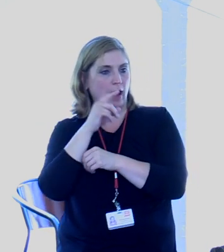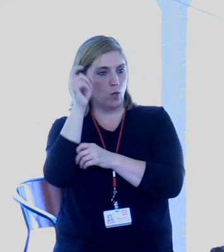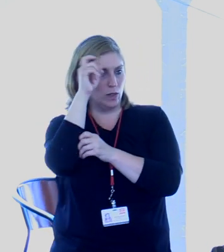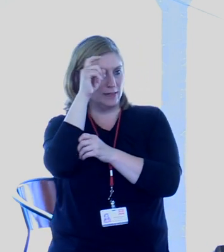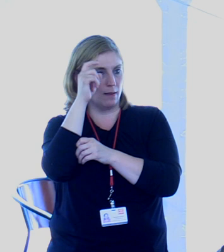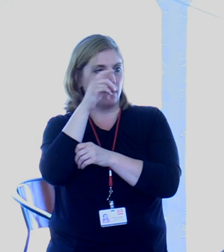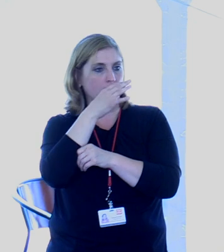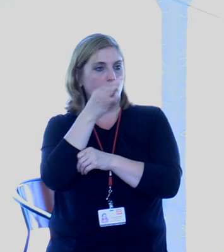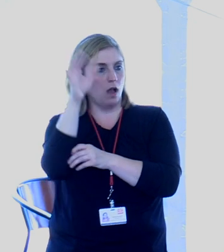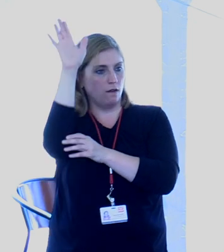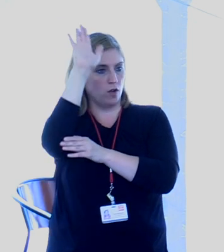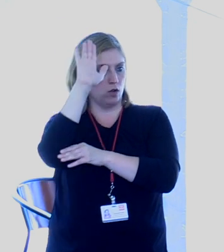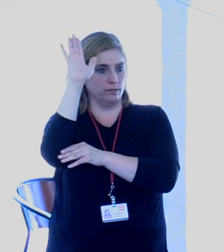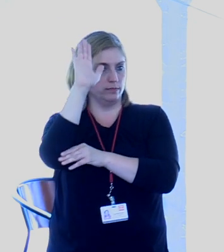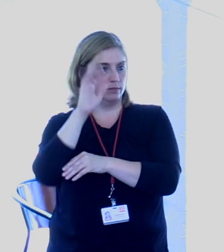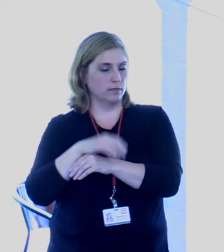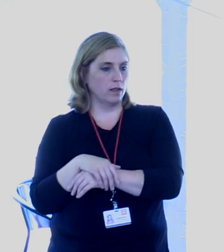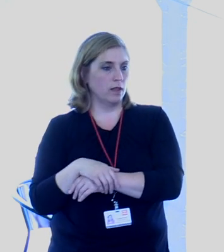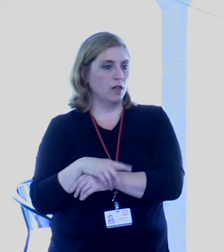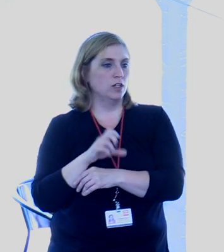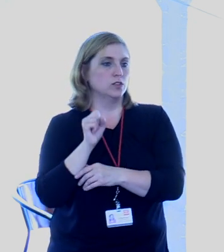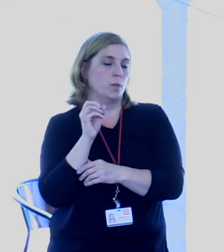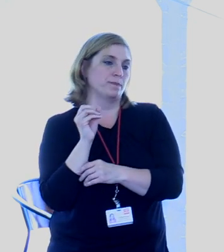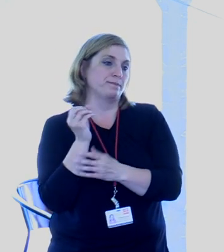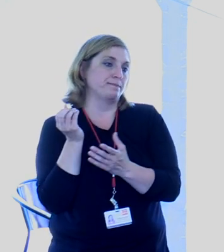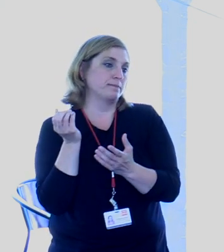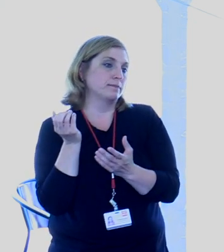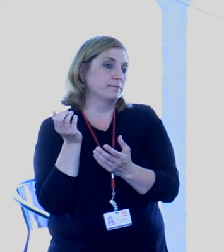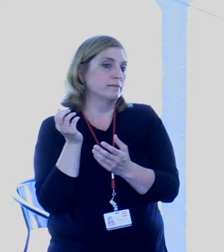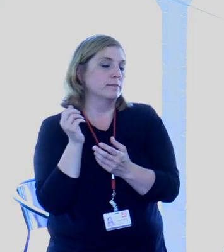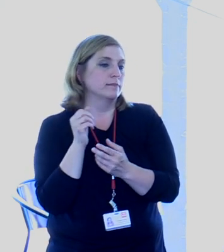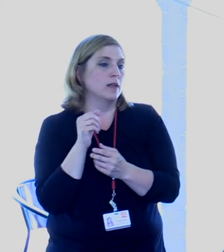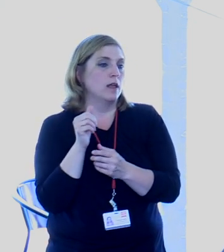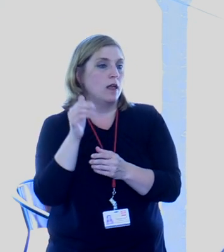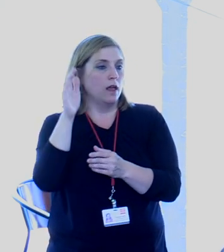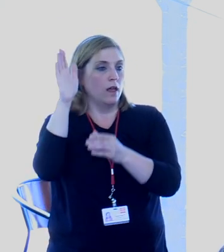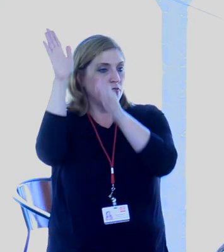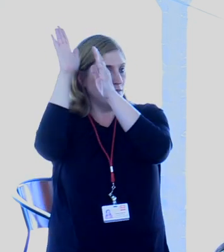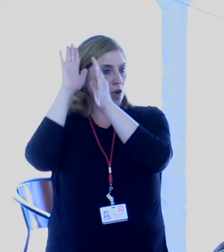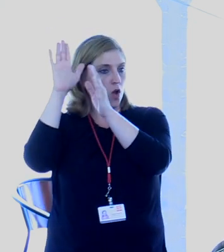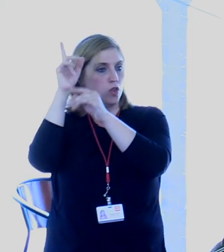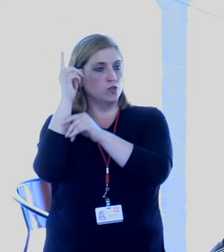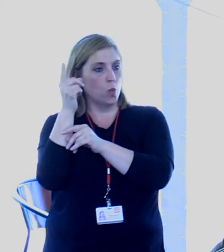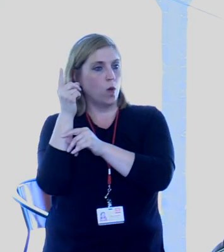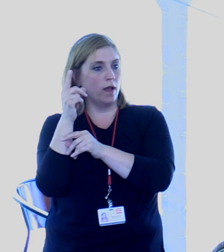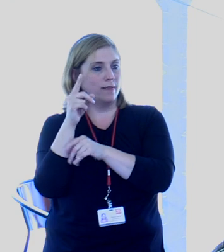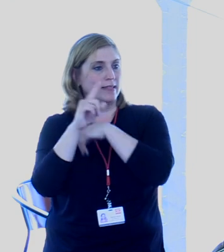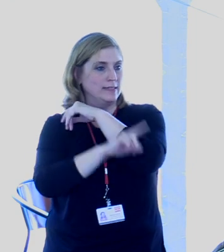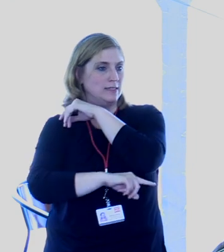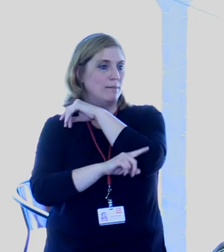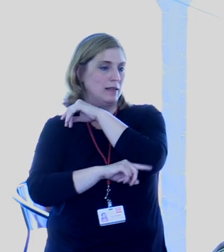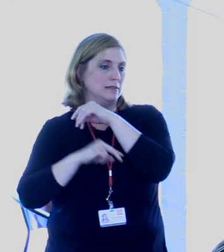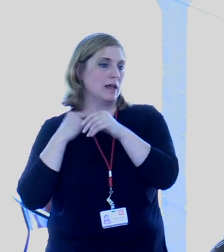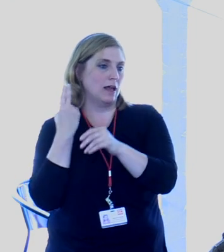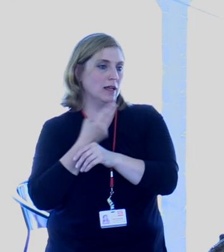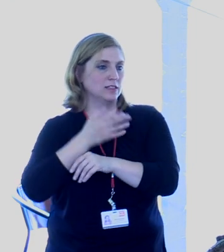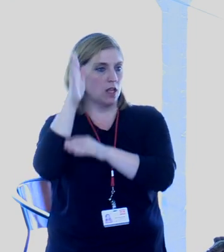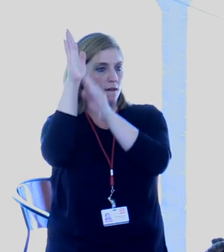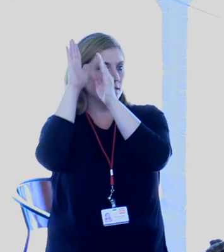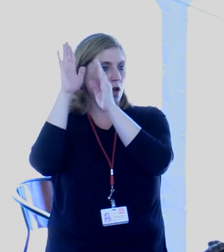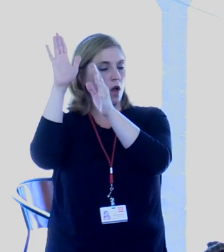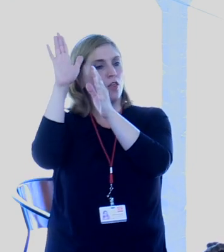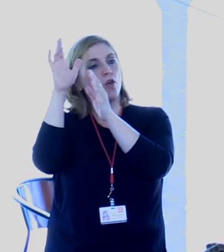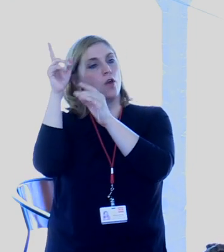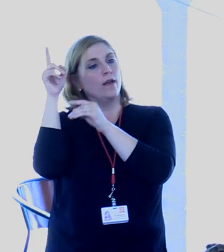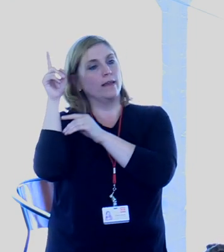of God. So, the Father is the one who disciplines us. The Father is the